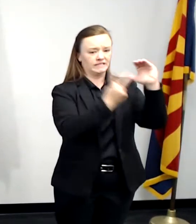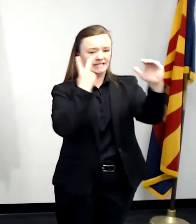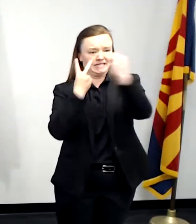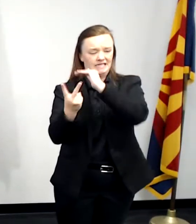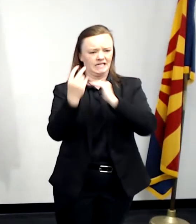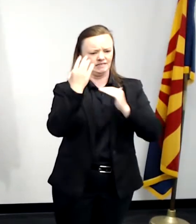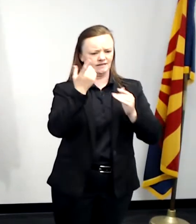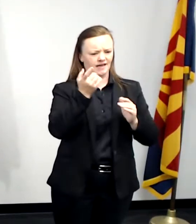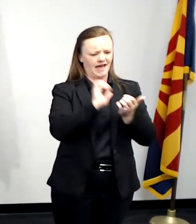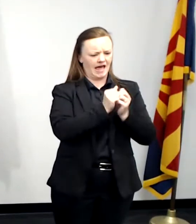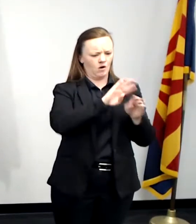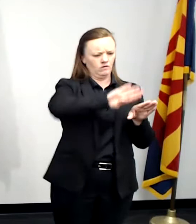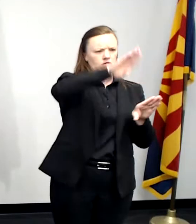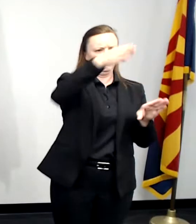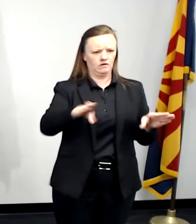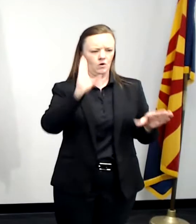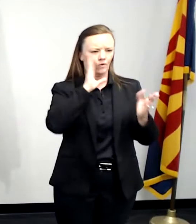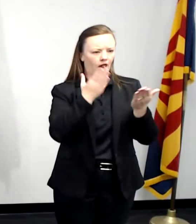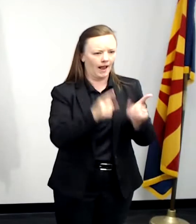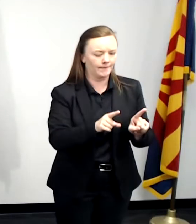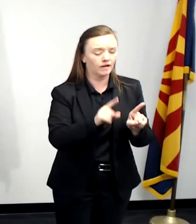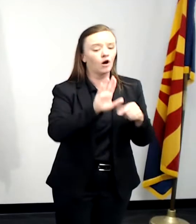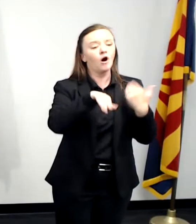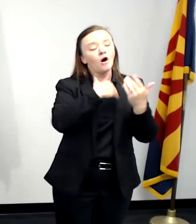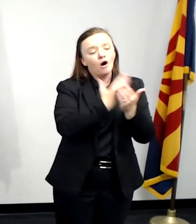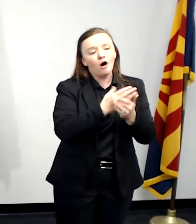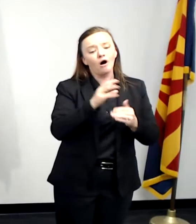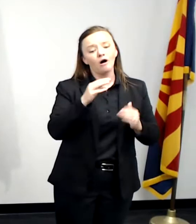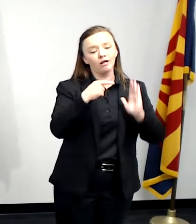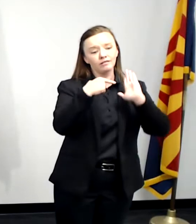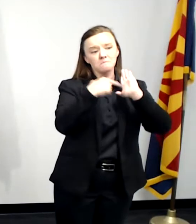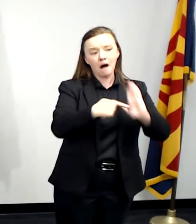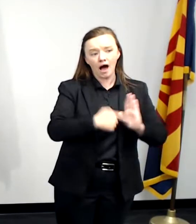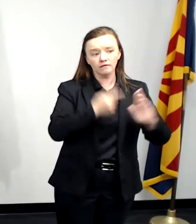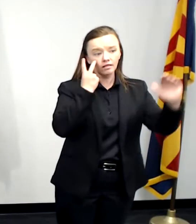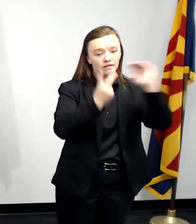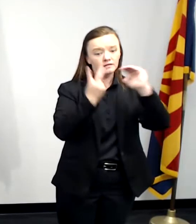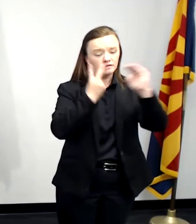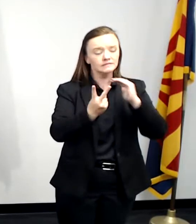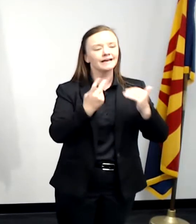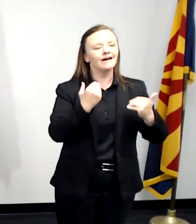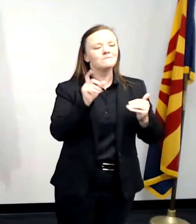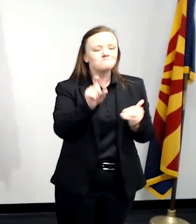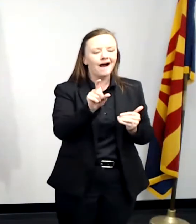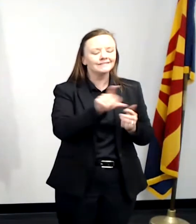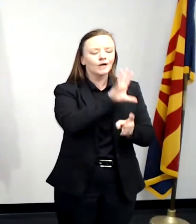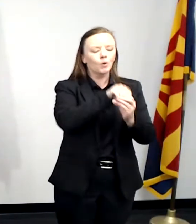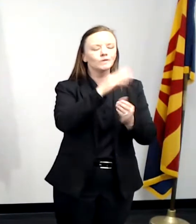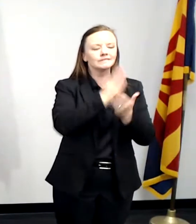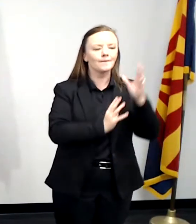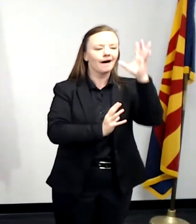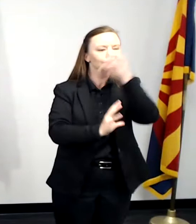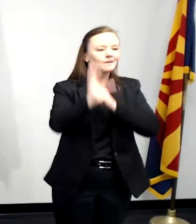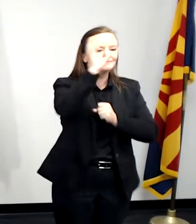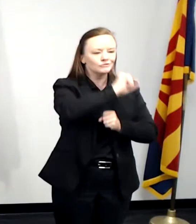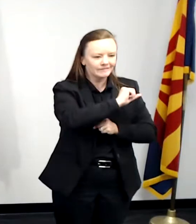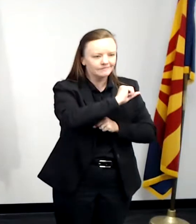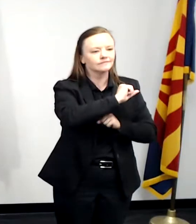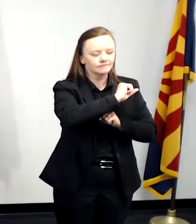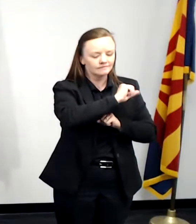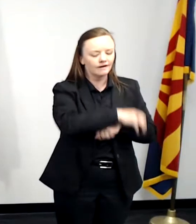assumptions or best guesses at what's happening with the disease. But If you change whether there